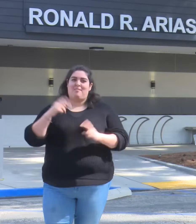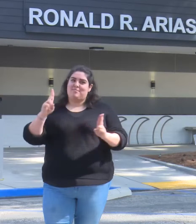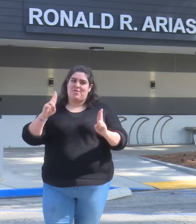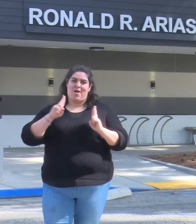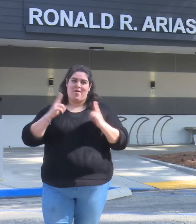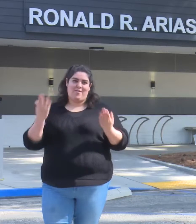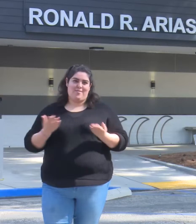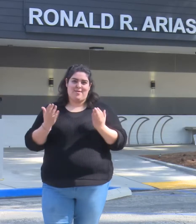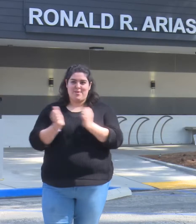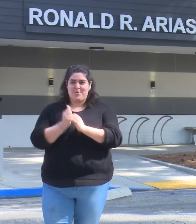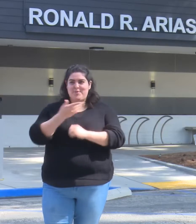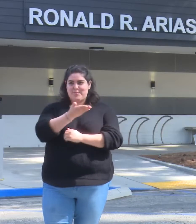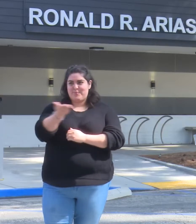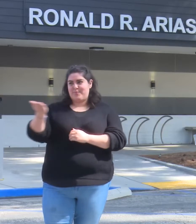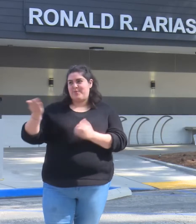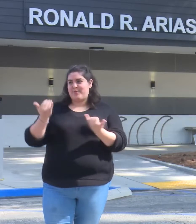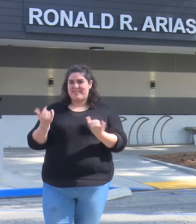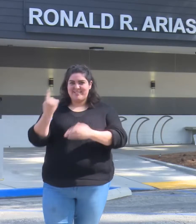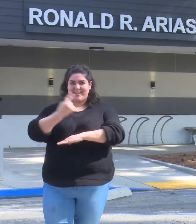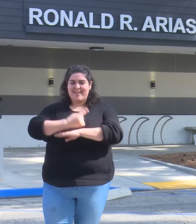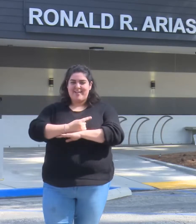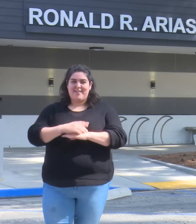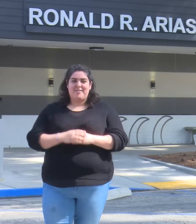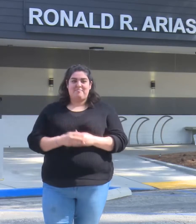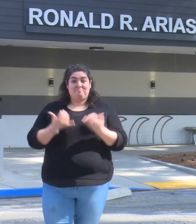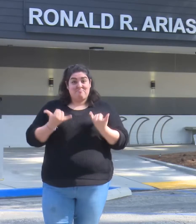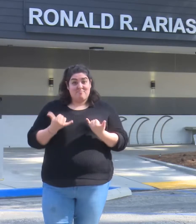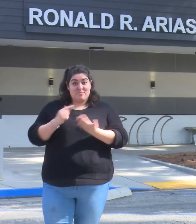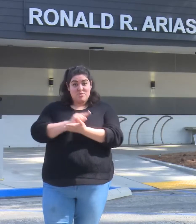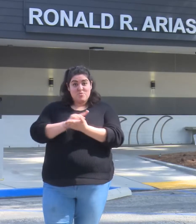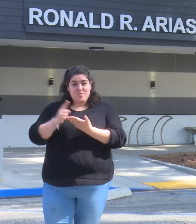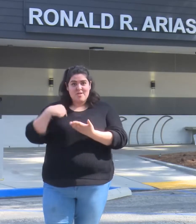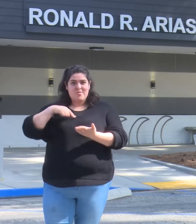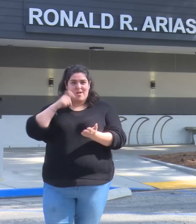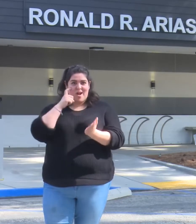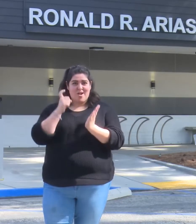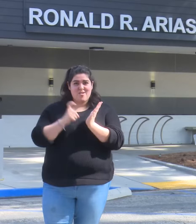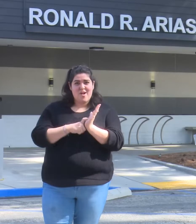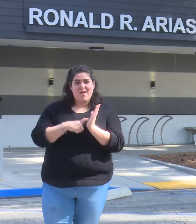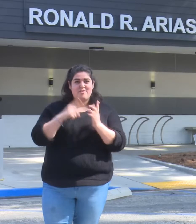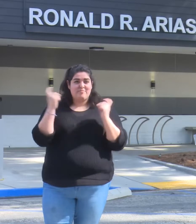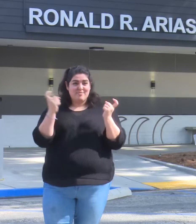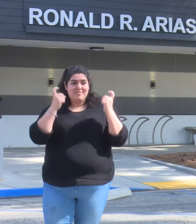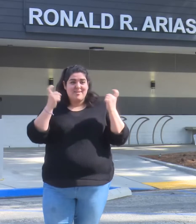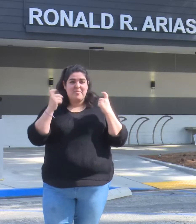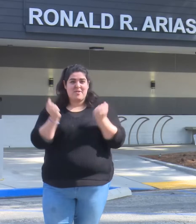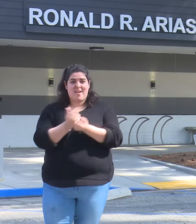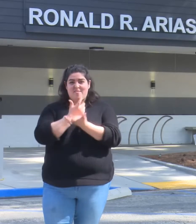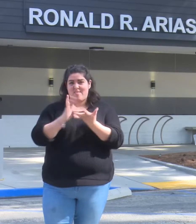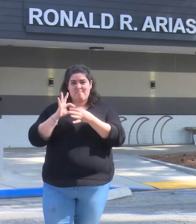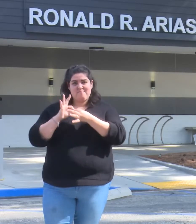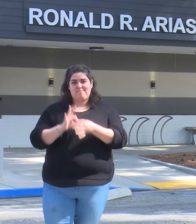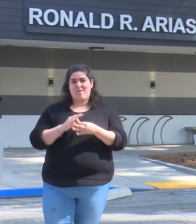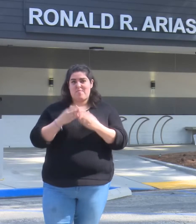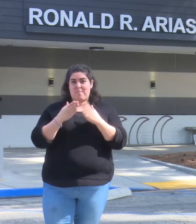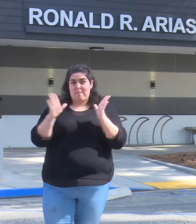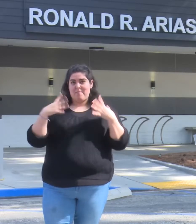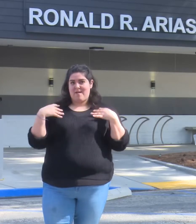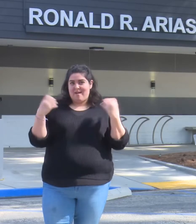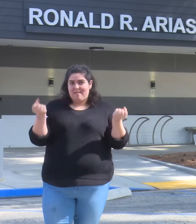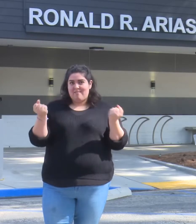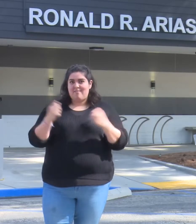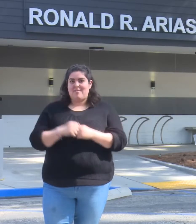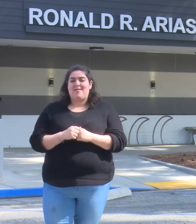Here with you today. So this is the week that we are acknowledging and celebrating all that is public health, and nothing is more fitting than kicking